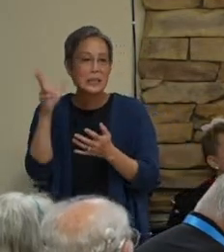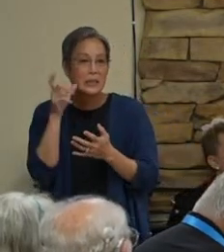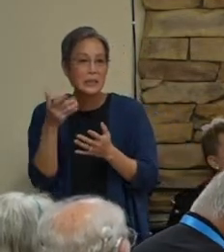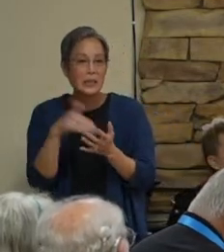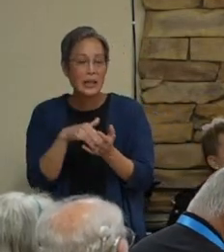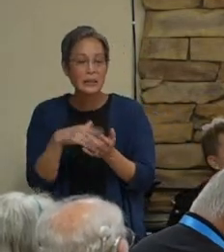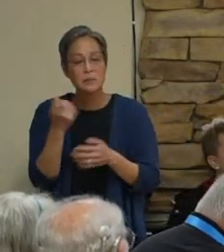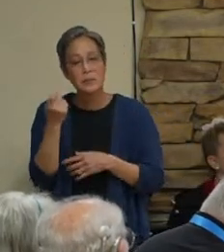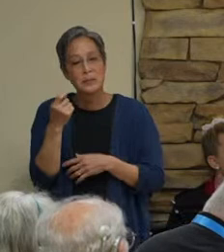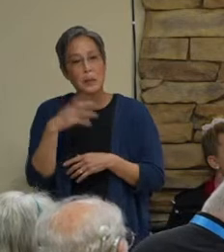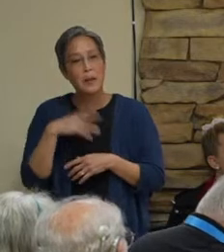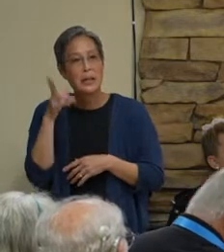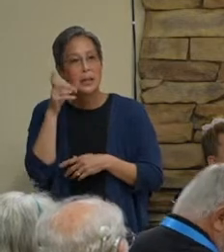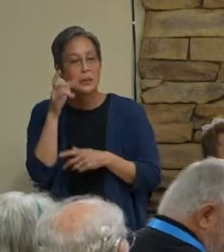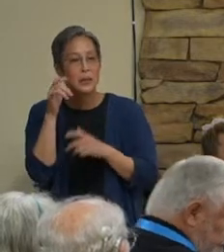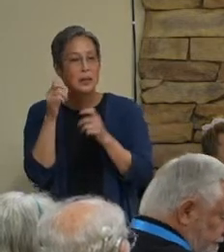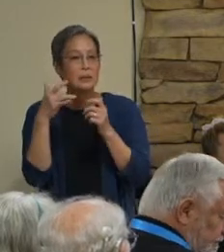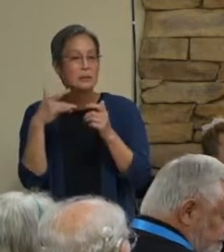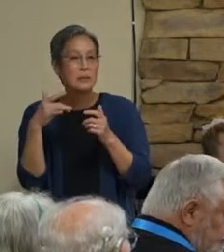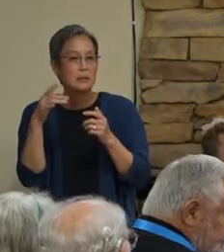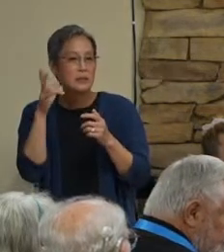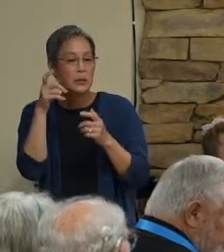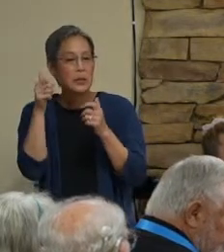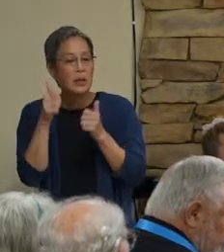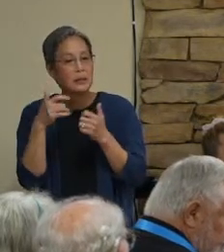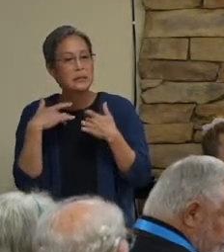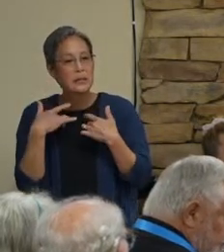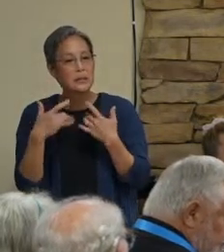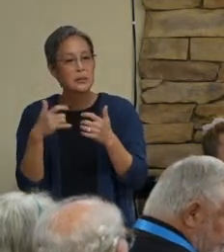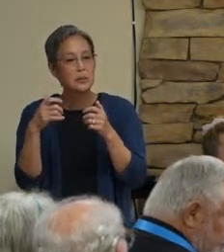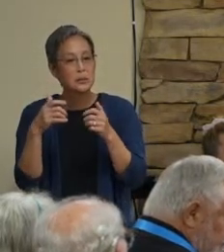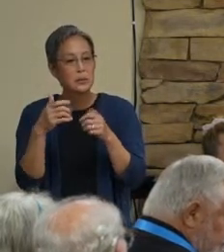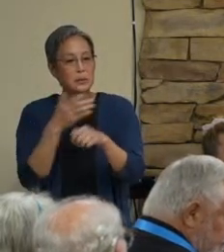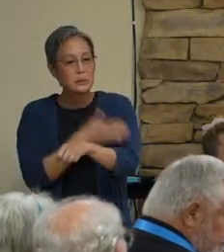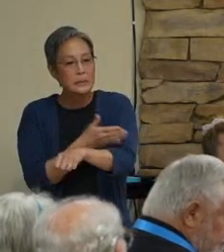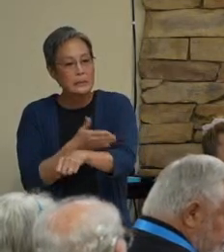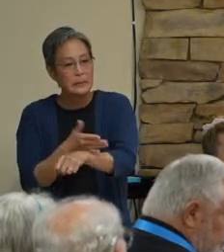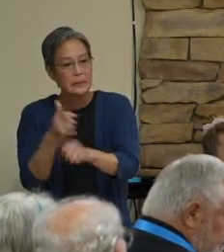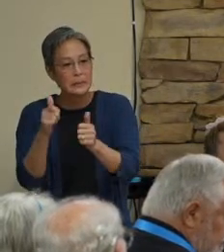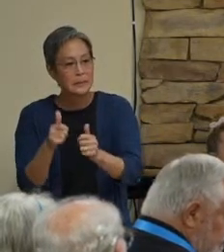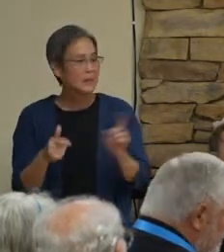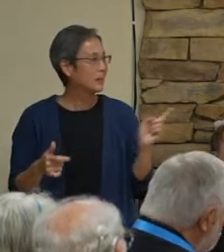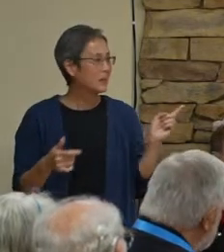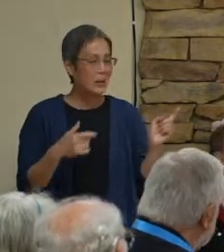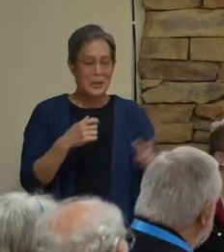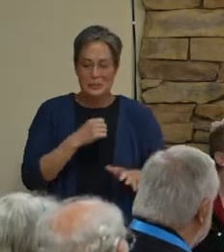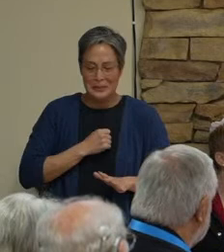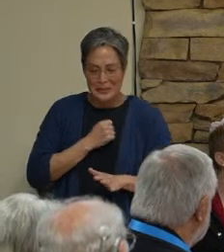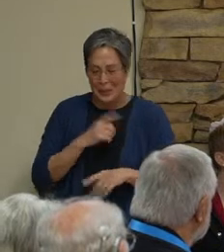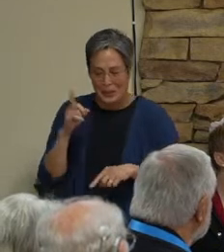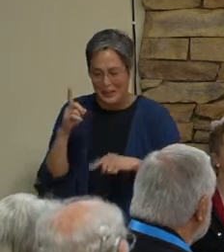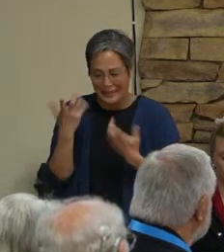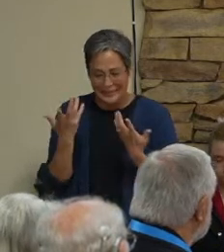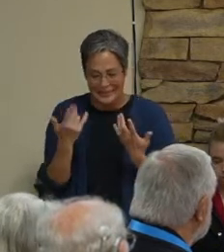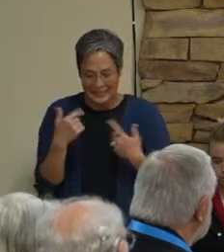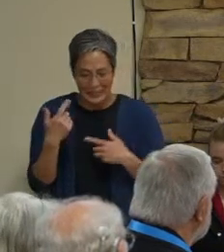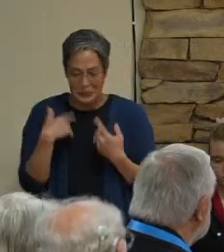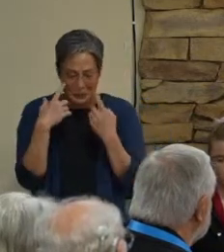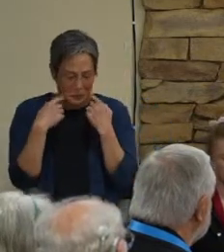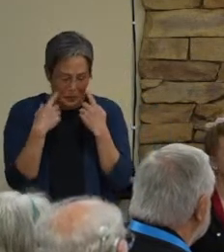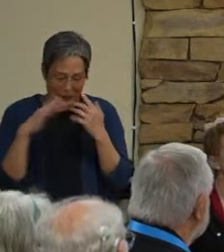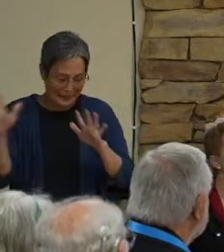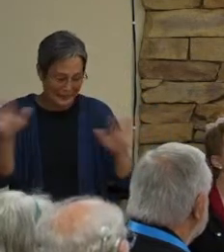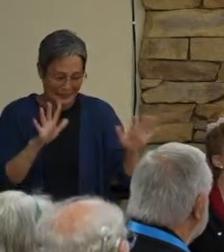is progressive, and currently my age is, oh my gosh, I can't believe I'm so easy. I'm sorry.